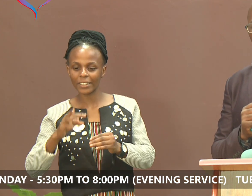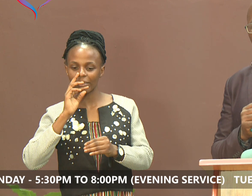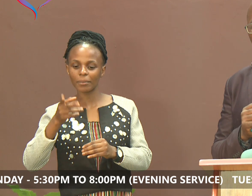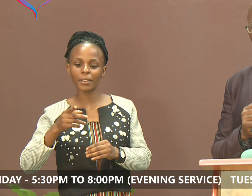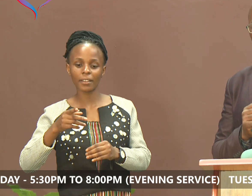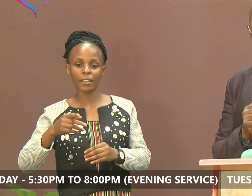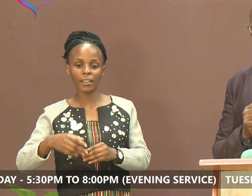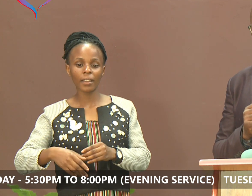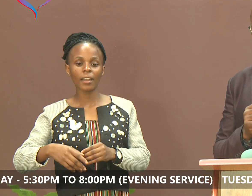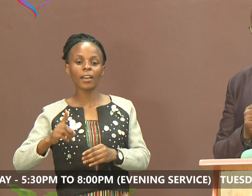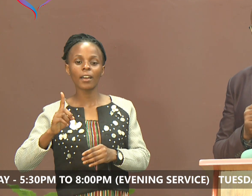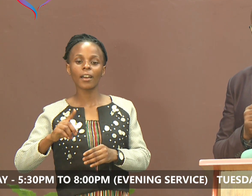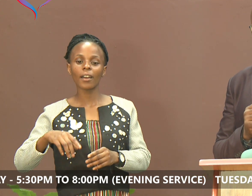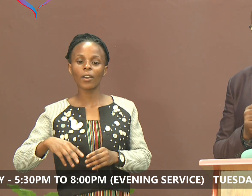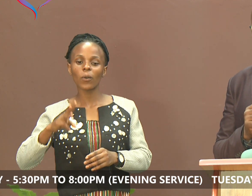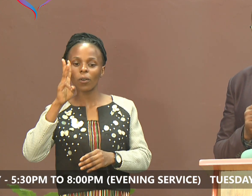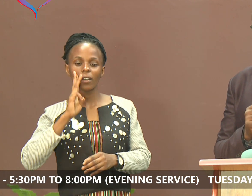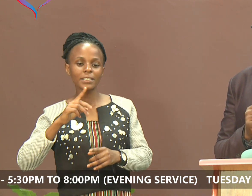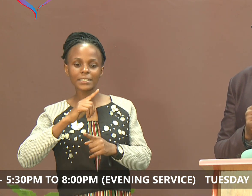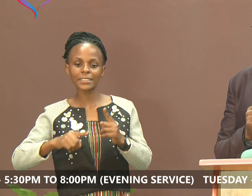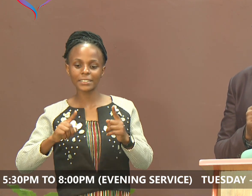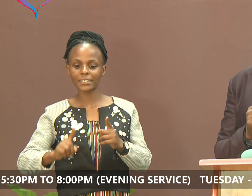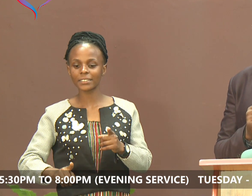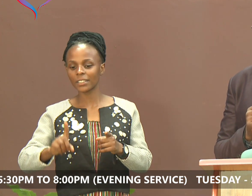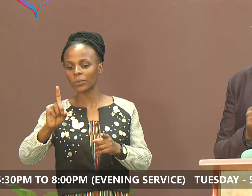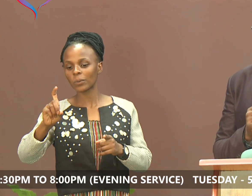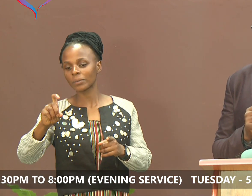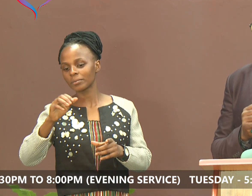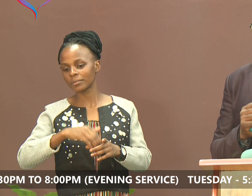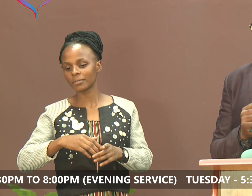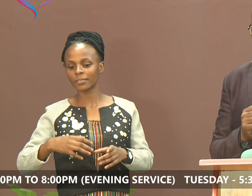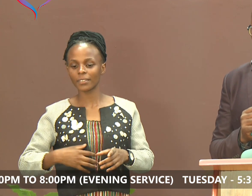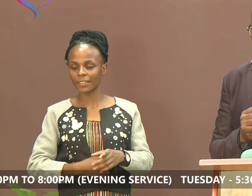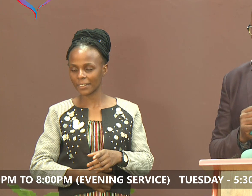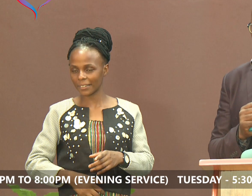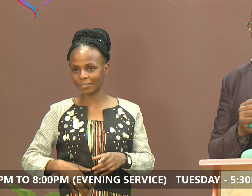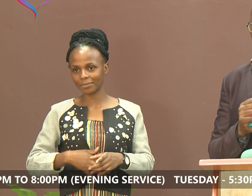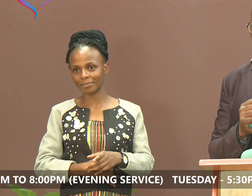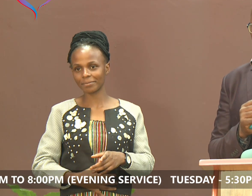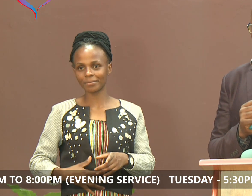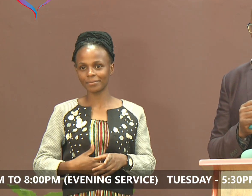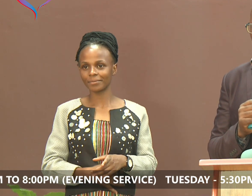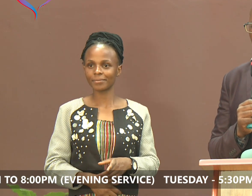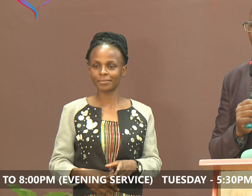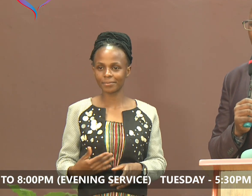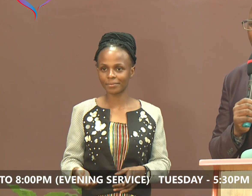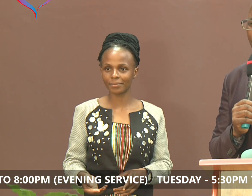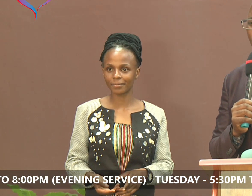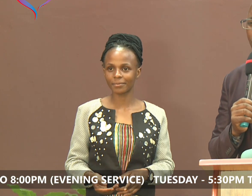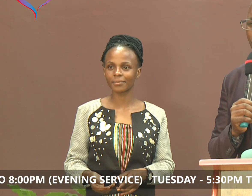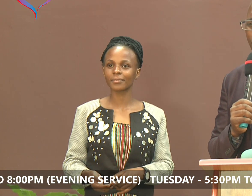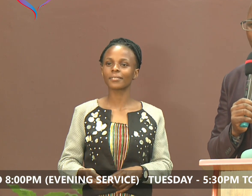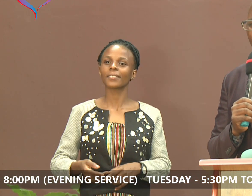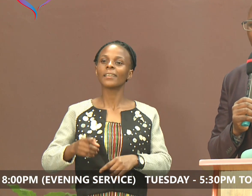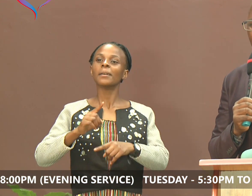olwo n'agamba nti kyenjize kiri nti waraji asobola okutta ensiriŋŋanyi eziri ebiri mu lubuto. But the message